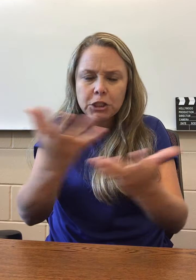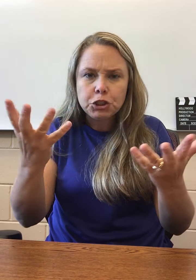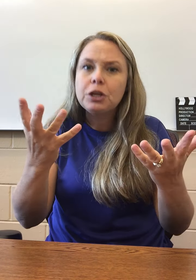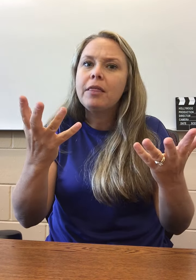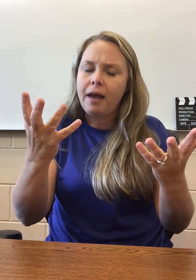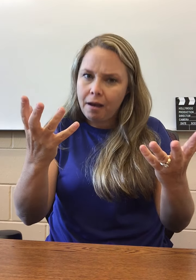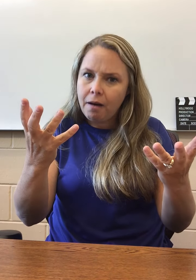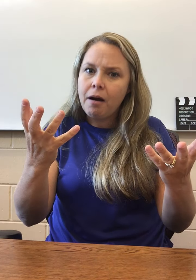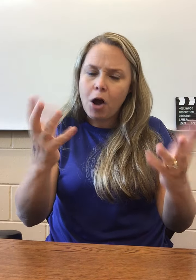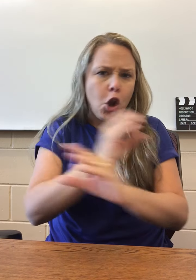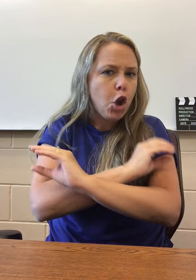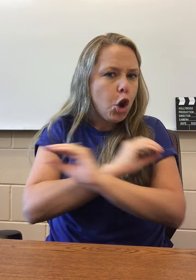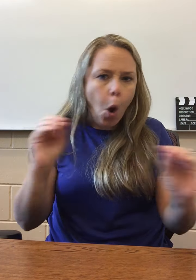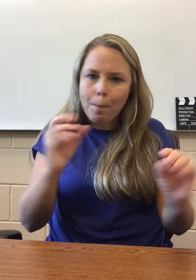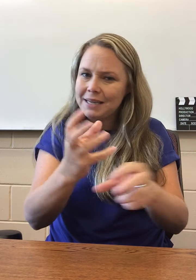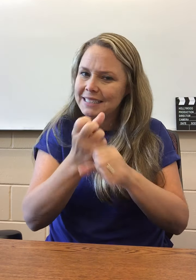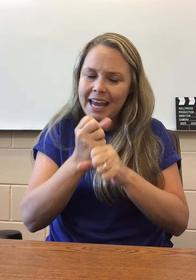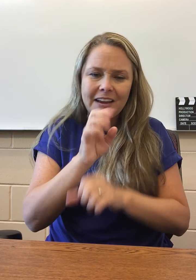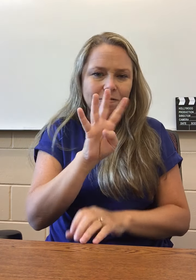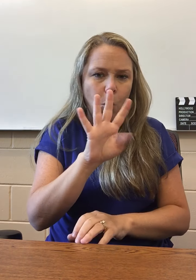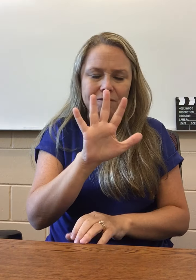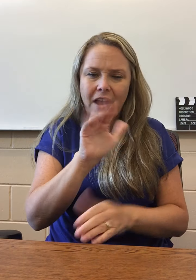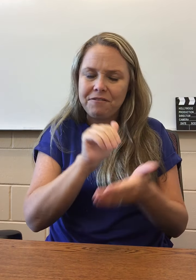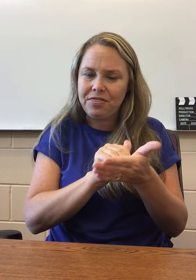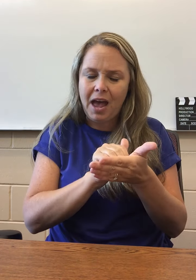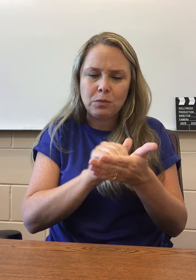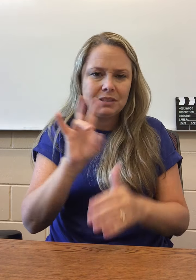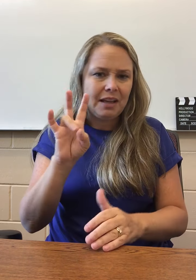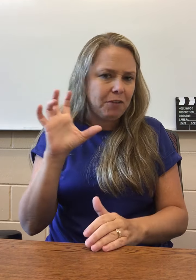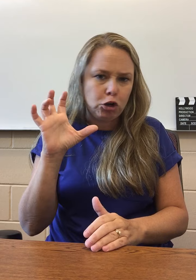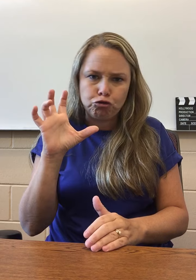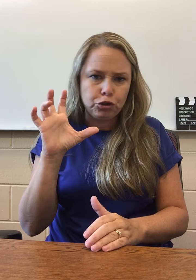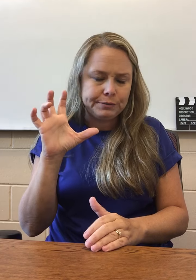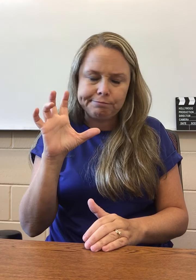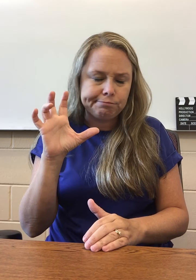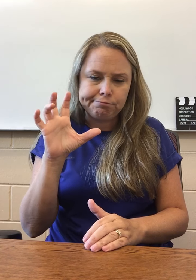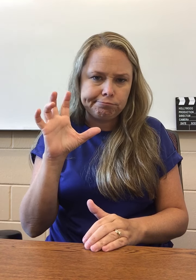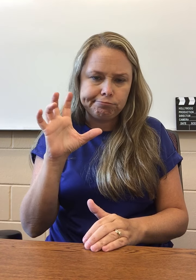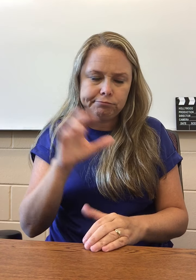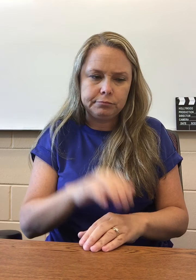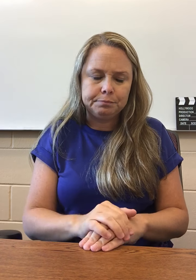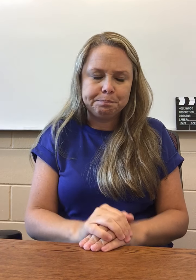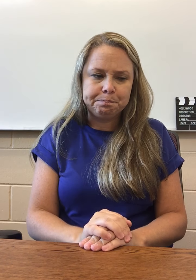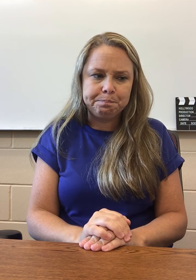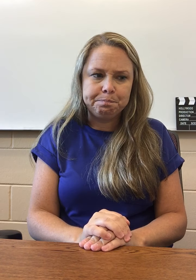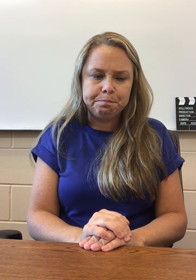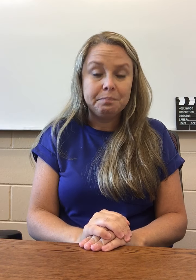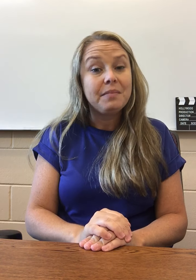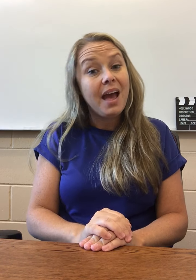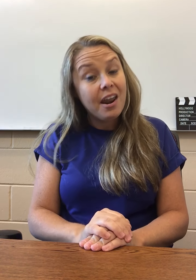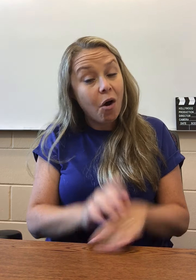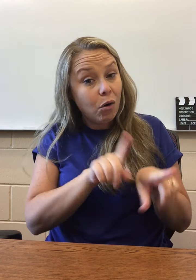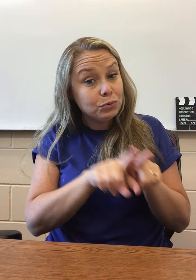nobody's getting 45 7 and and uh and b going to great